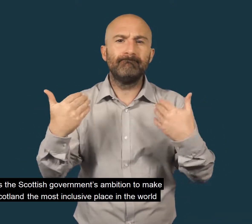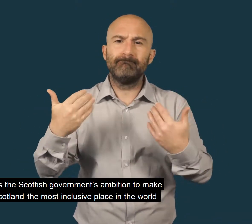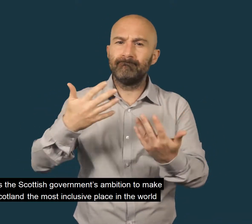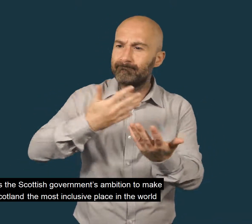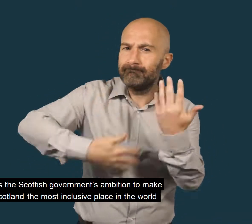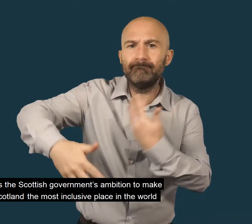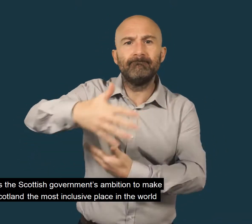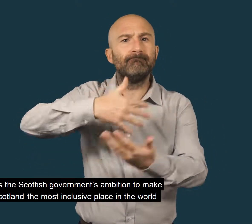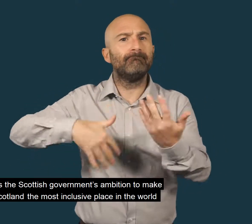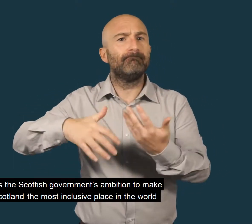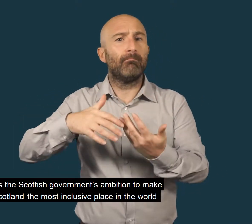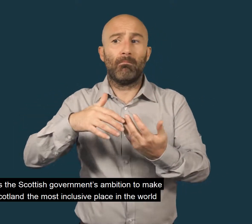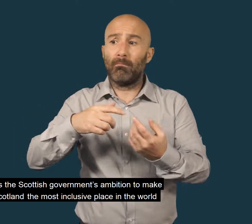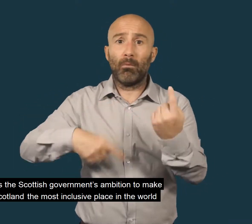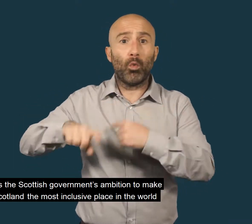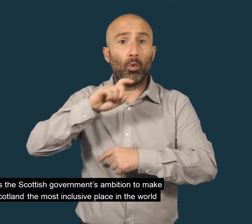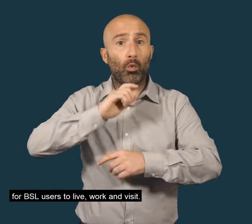to live, work and visit